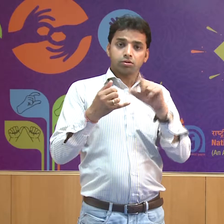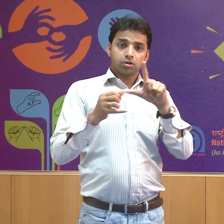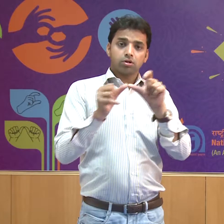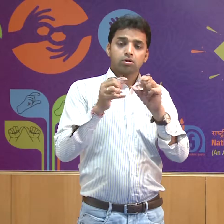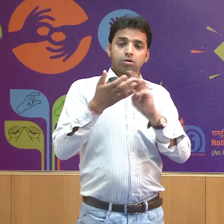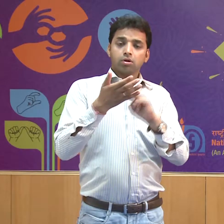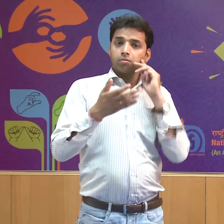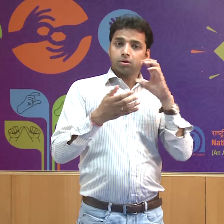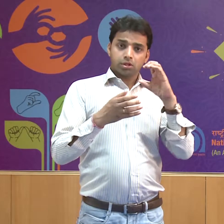in India.